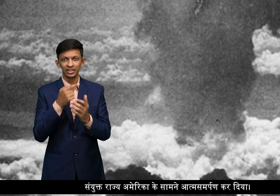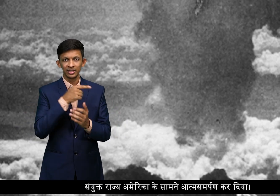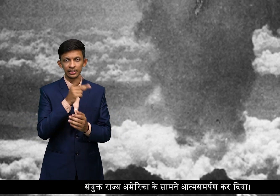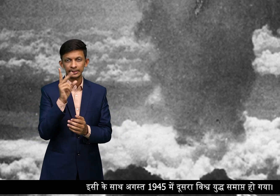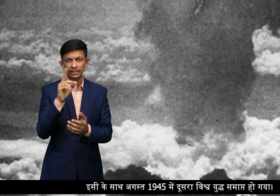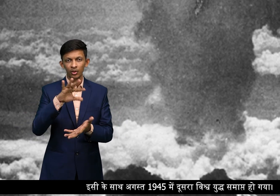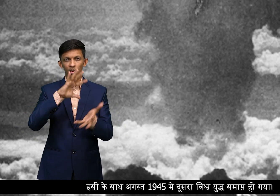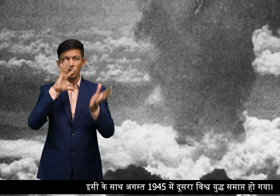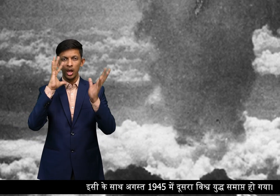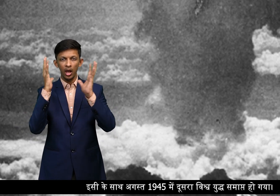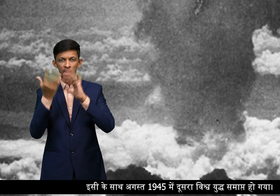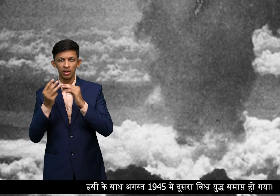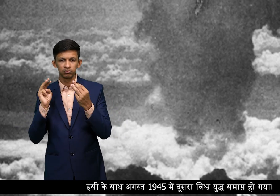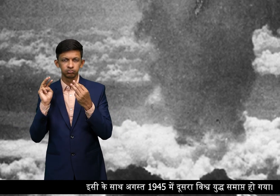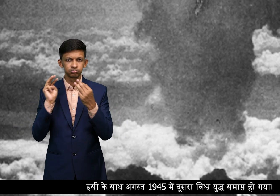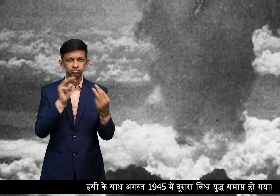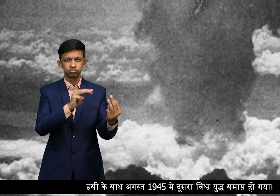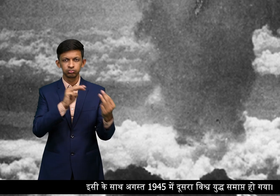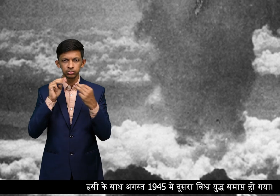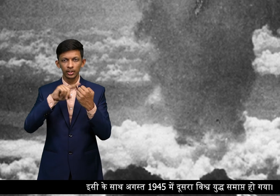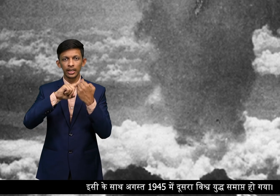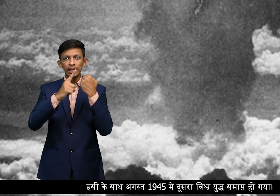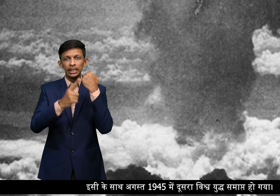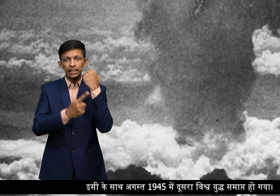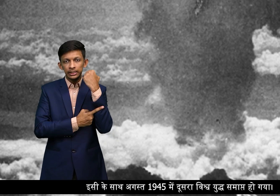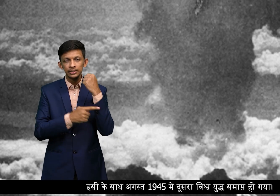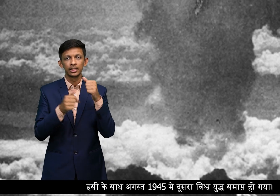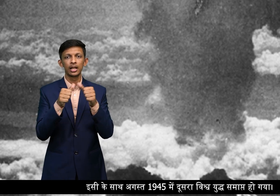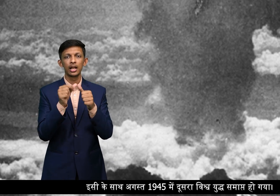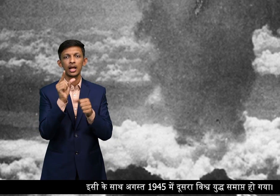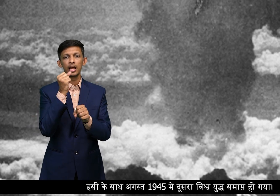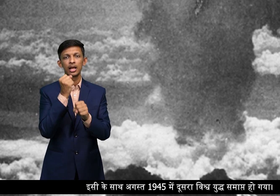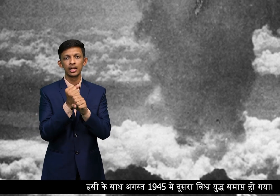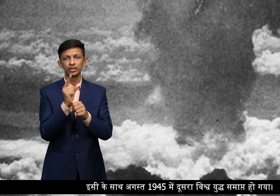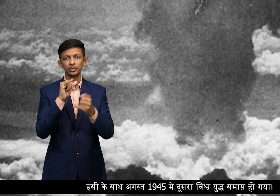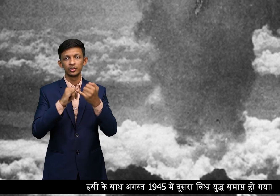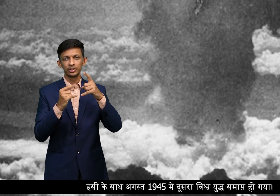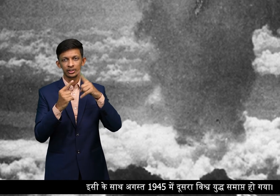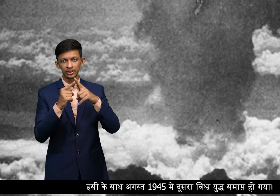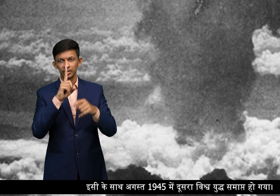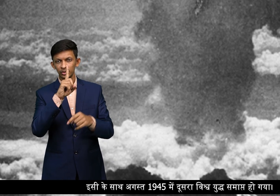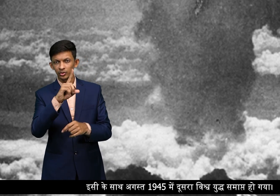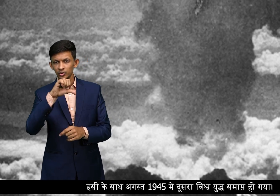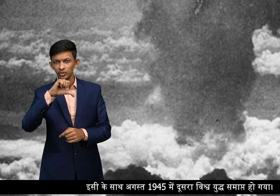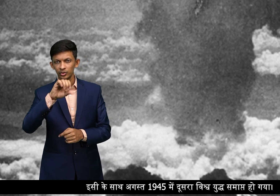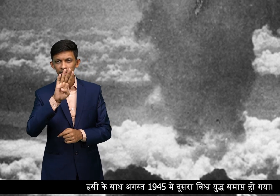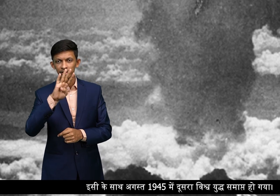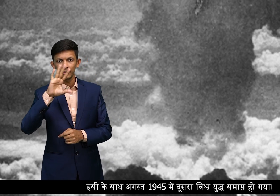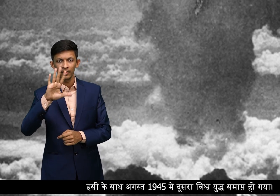With this, the Second World War ended in August 1945.